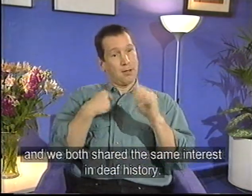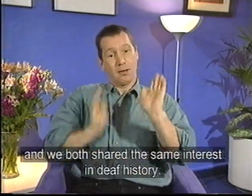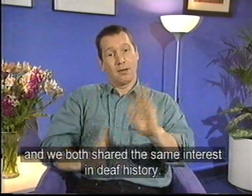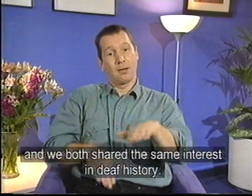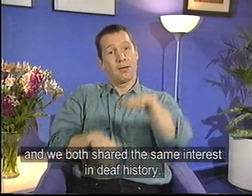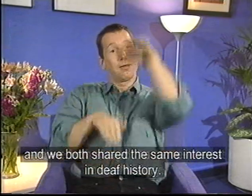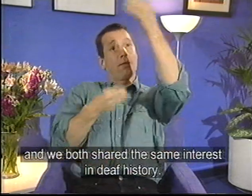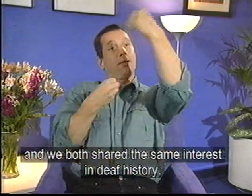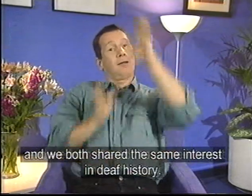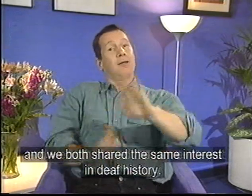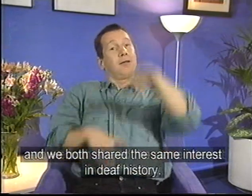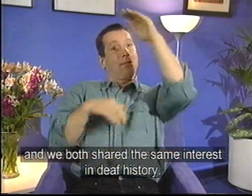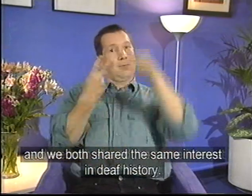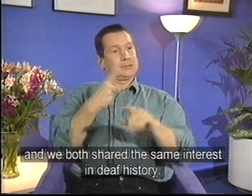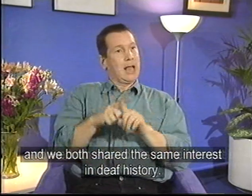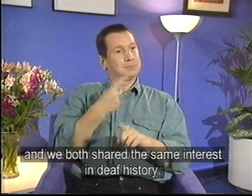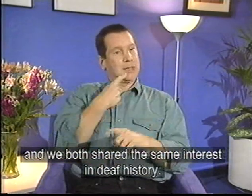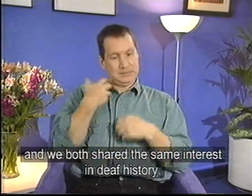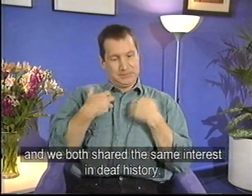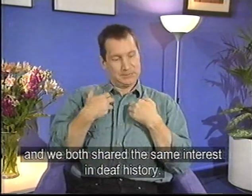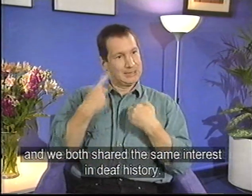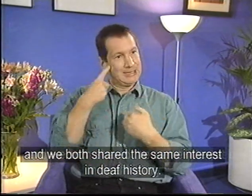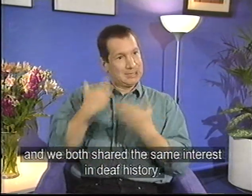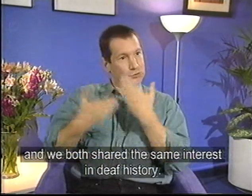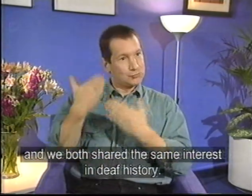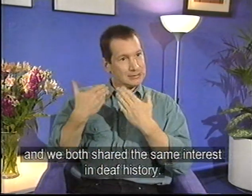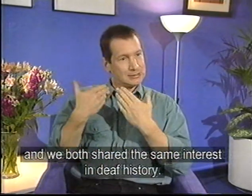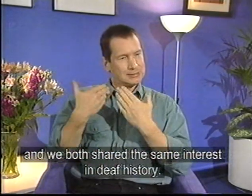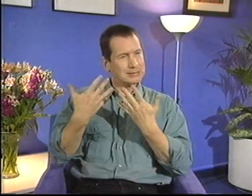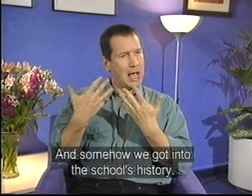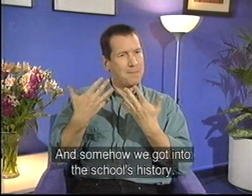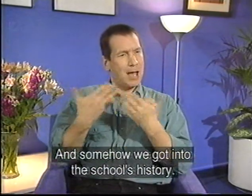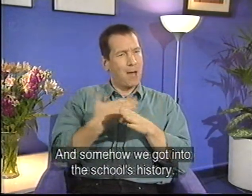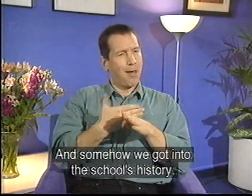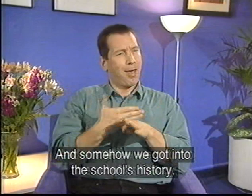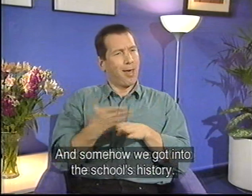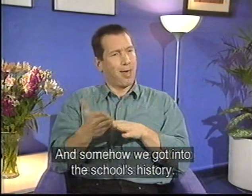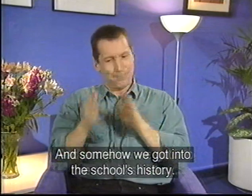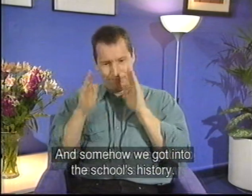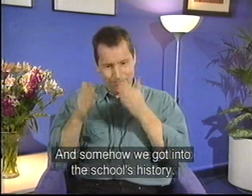same interest in deaf history. And somehow, we got into the school's history.